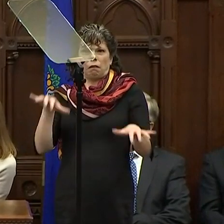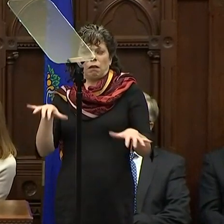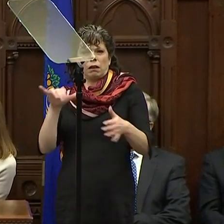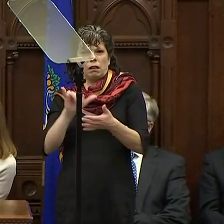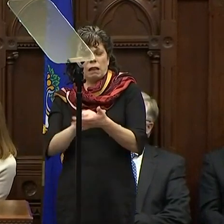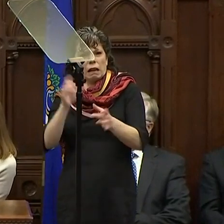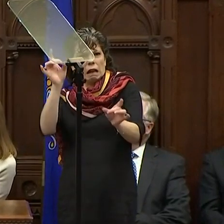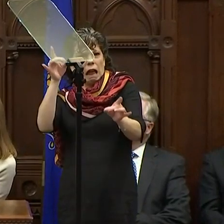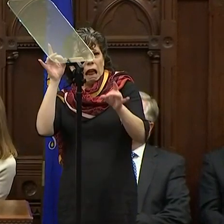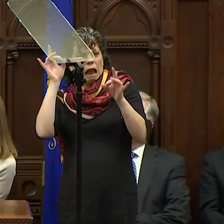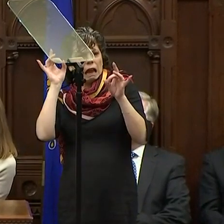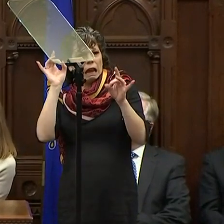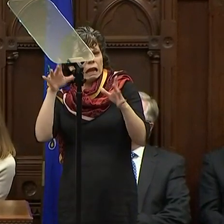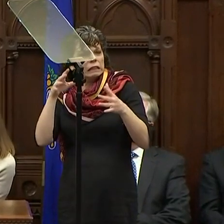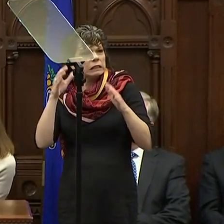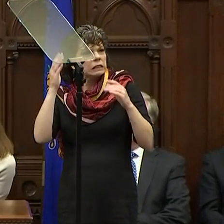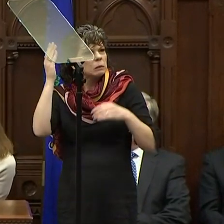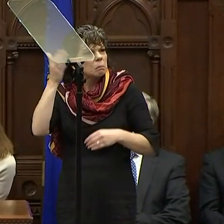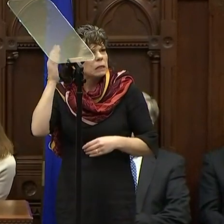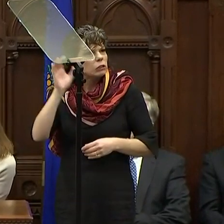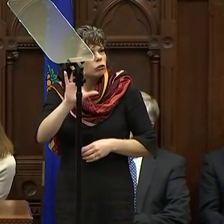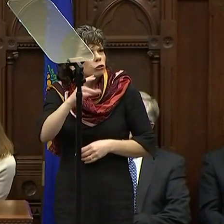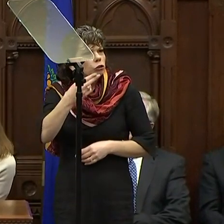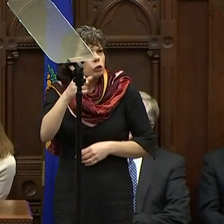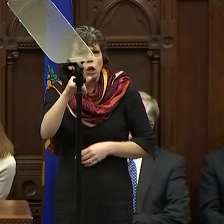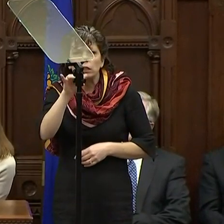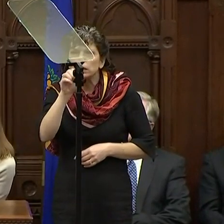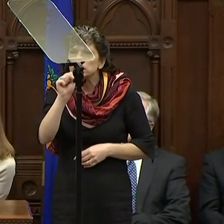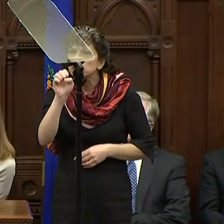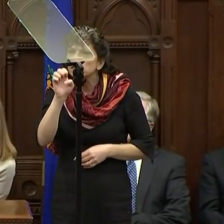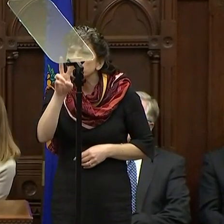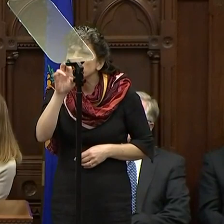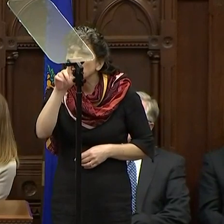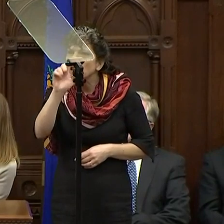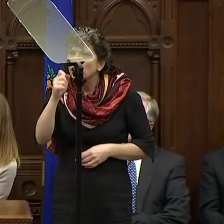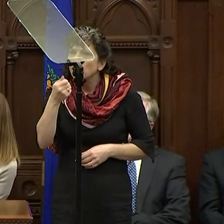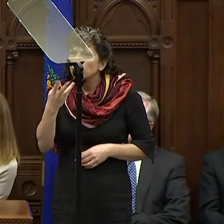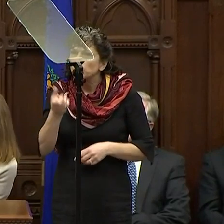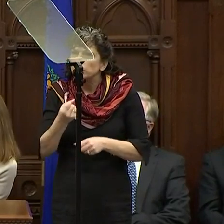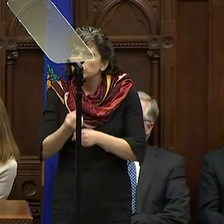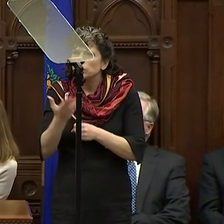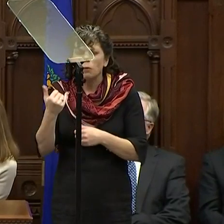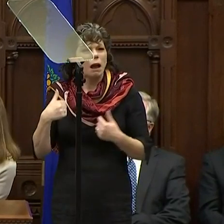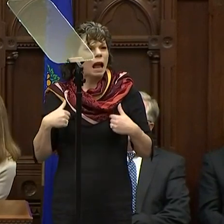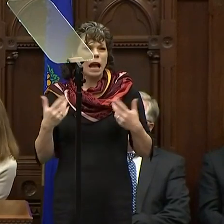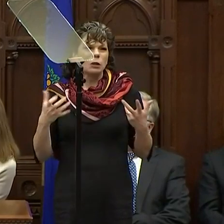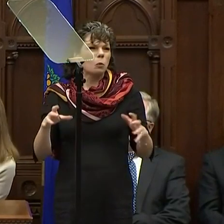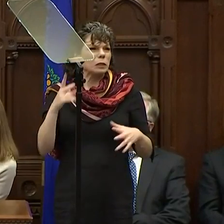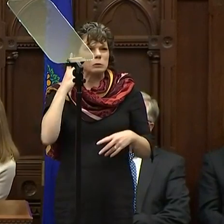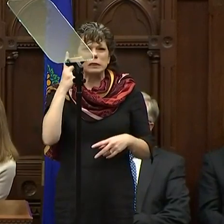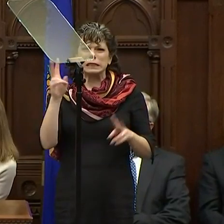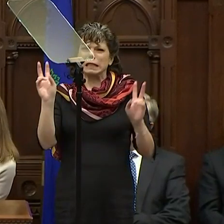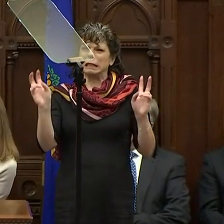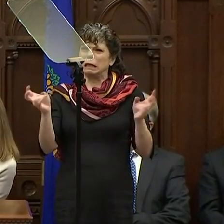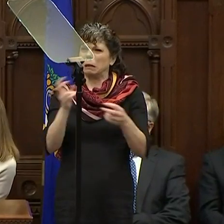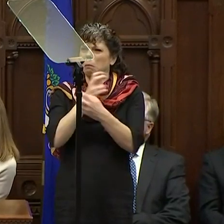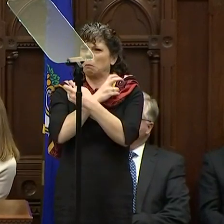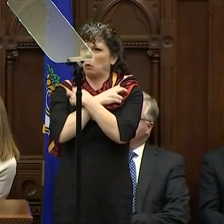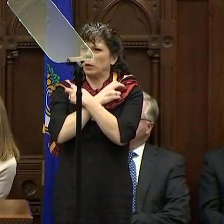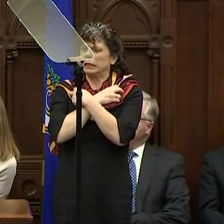in Charlottesville a couple years ago. And I don't want to see any of that poison leaking closer to our home here in